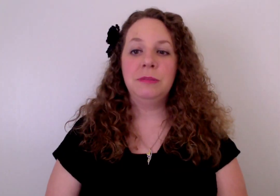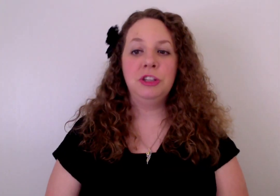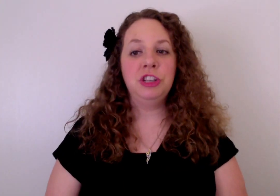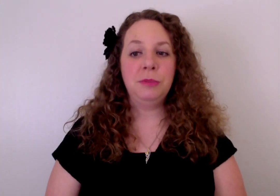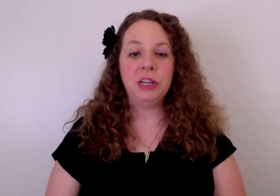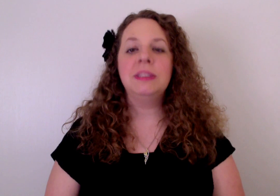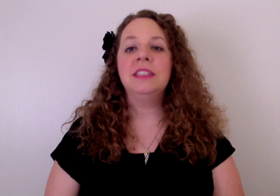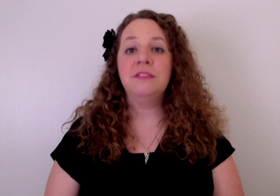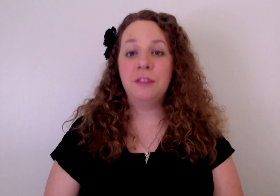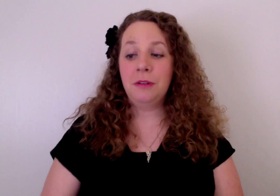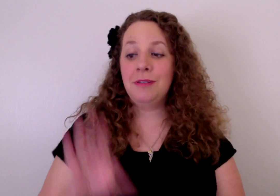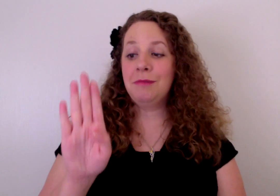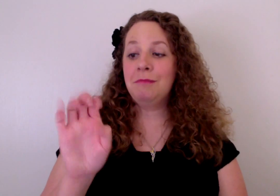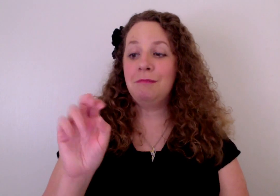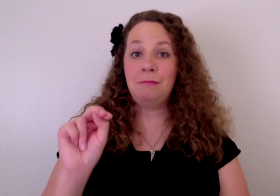cheap or expensive?